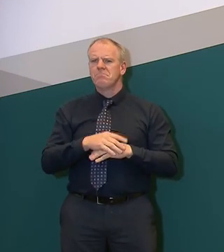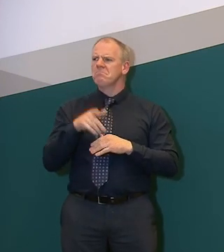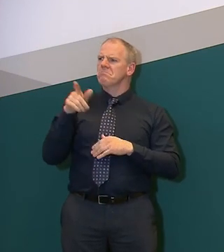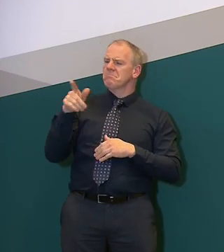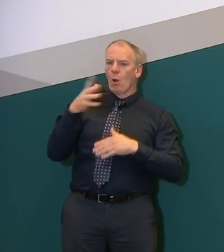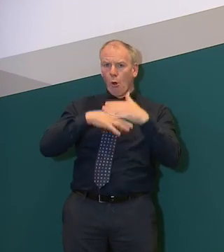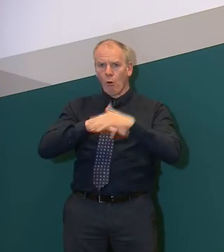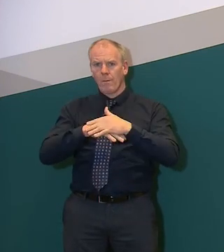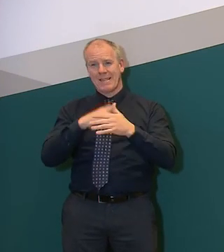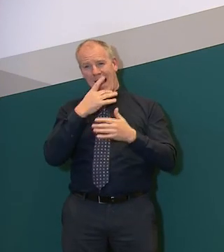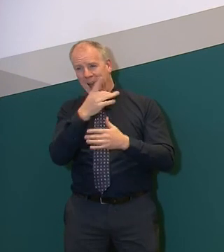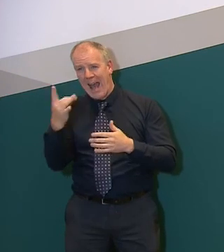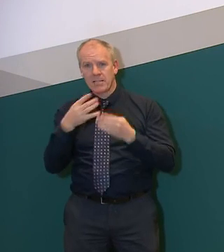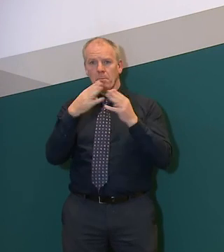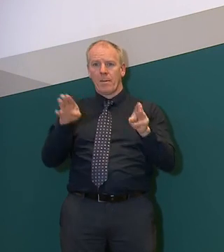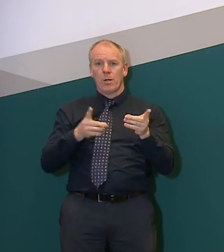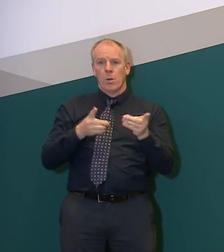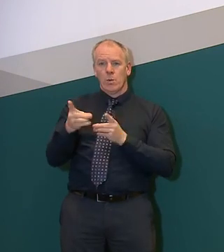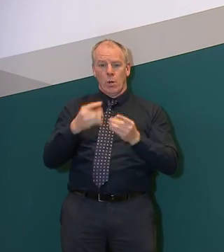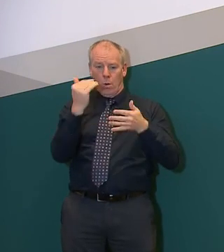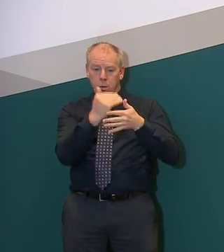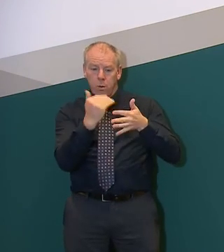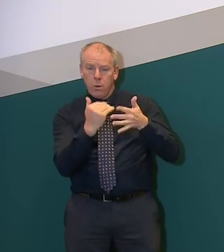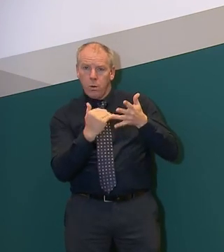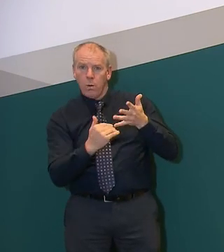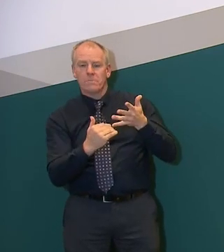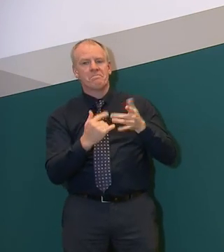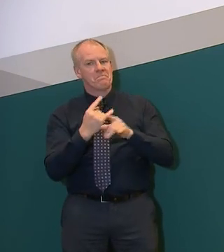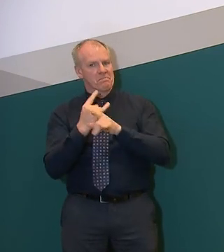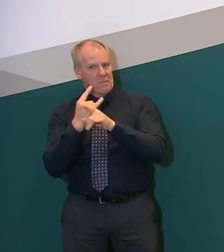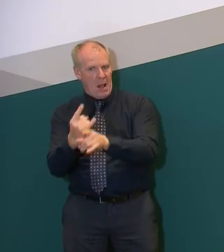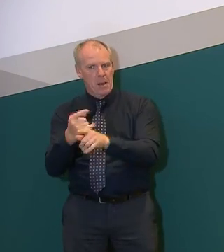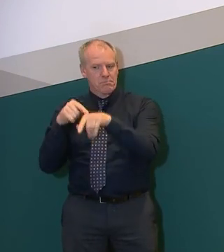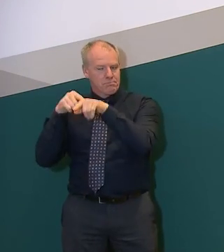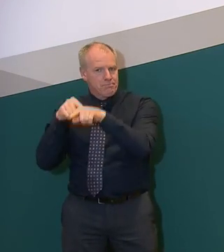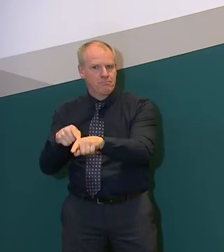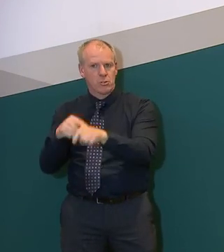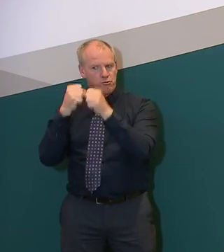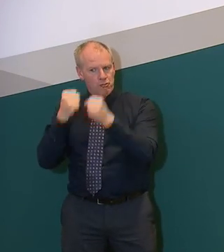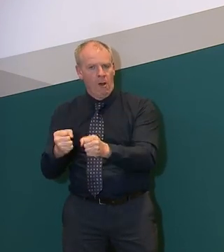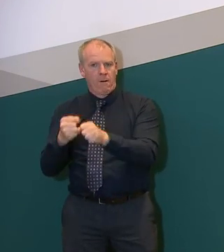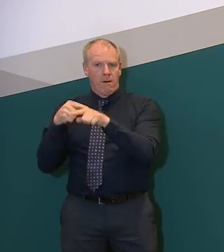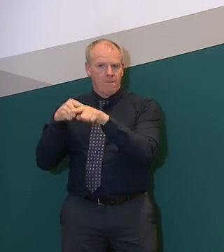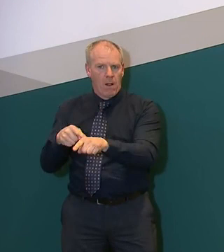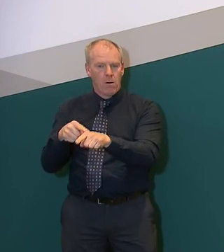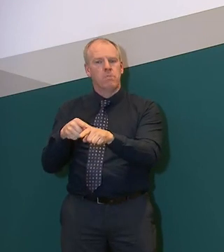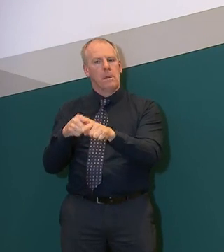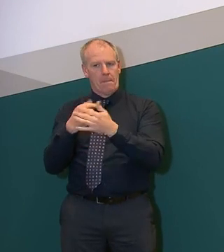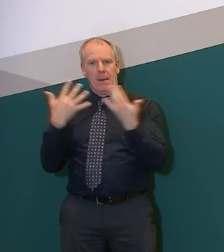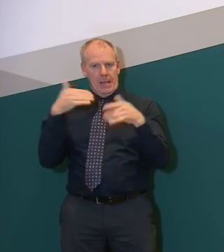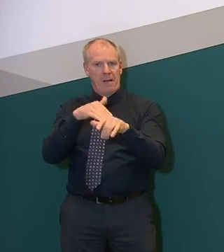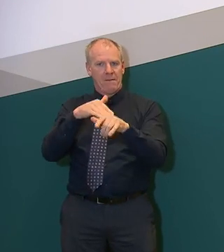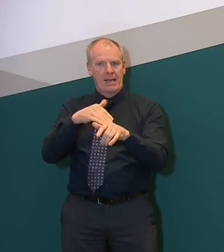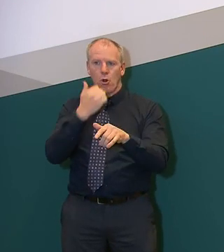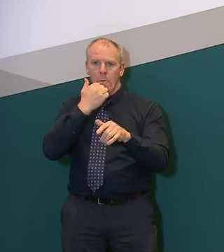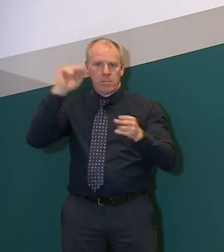state has imposed and the public have really complied with very, very strongly are having an enormous effect on the